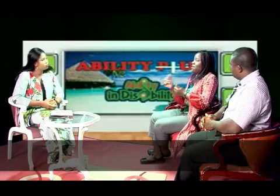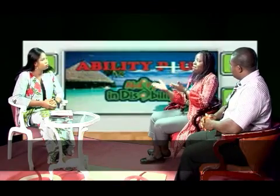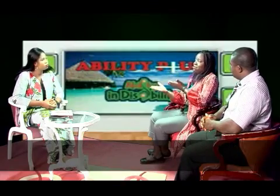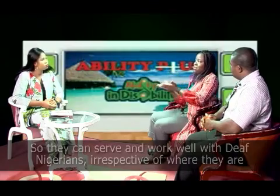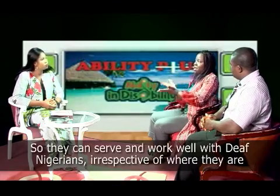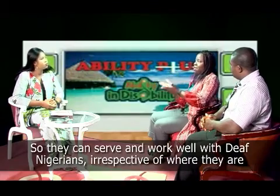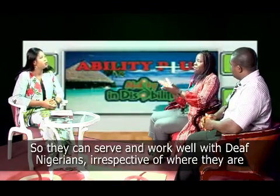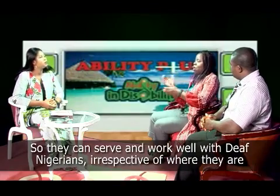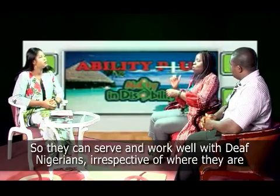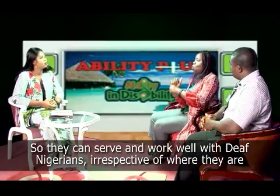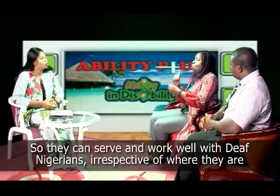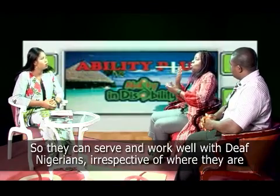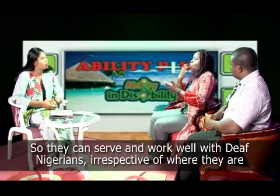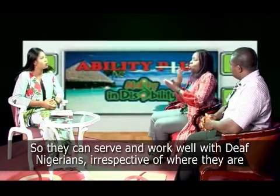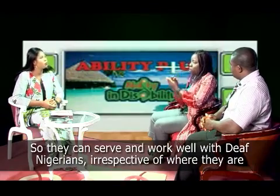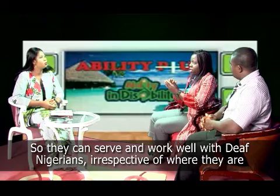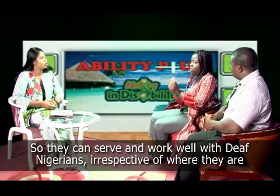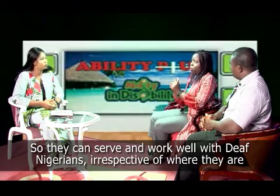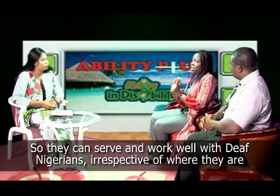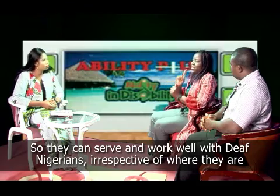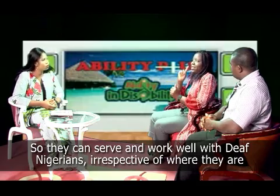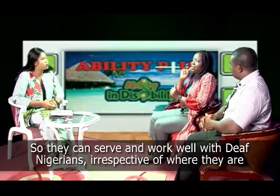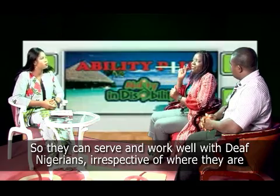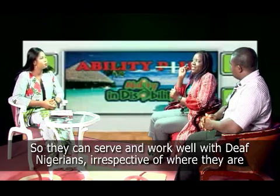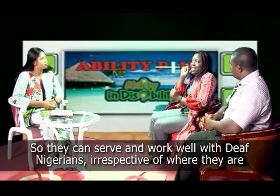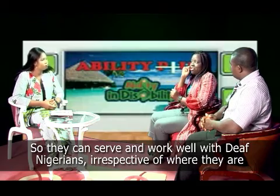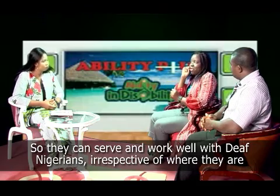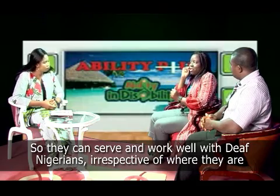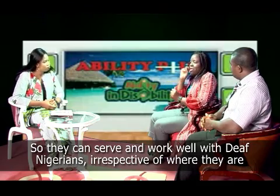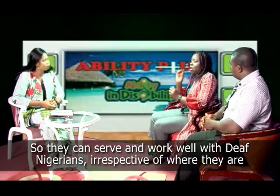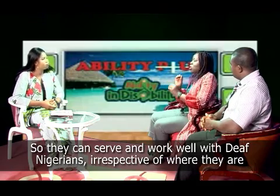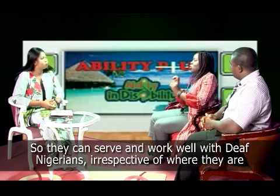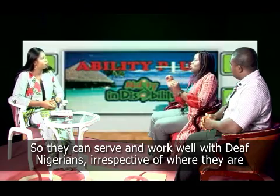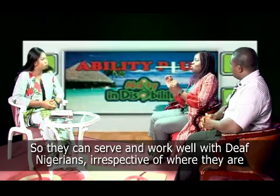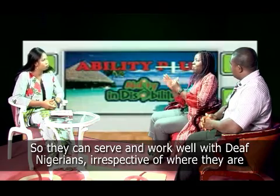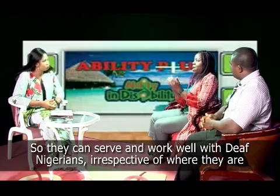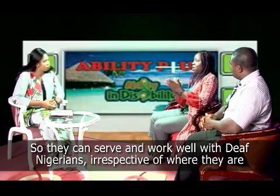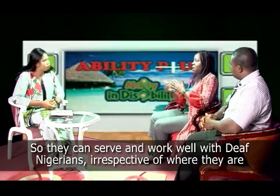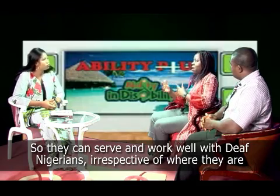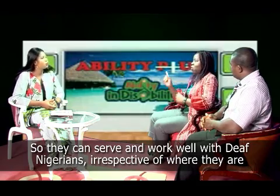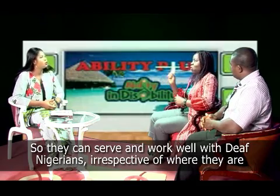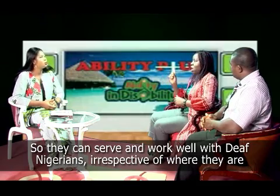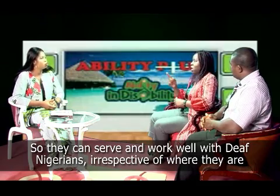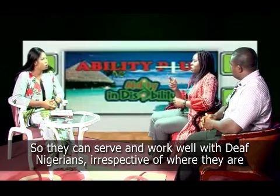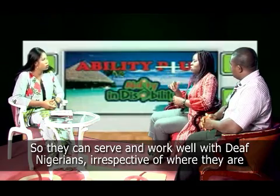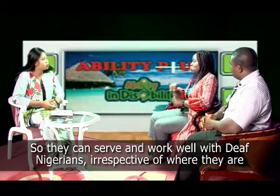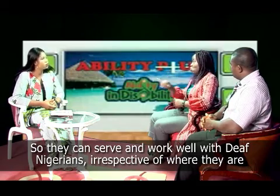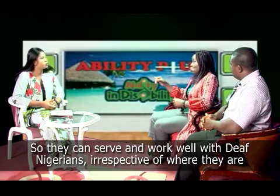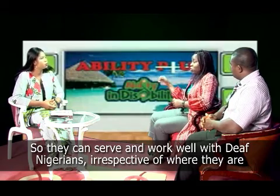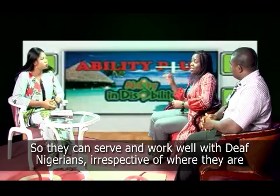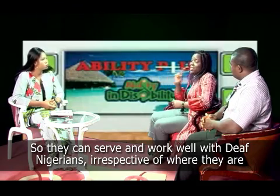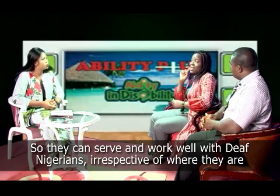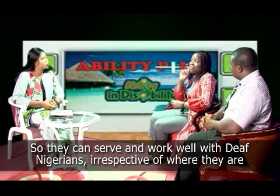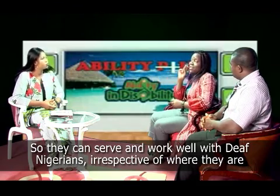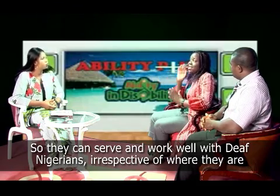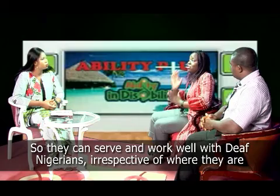so that they can serve and work well with deaf Nigerians, irrespective where the